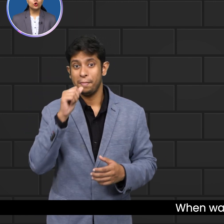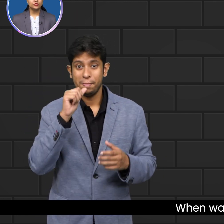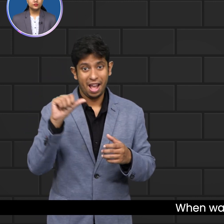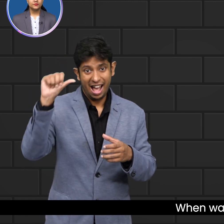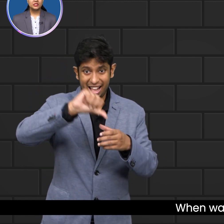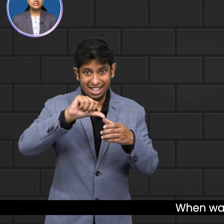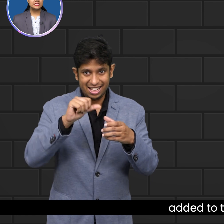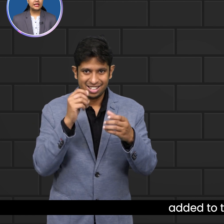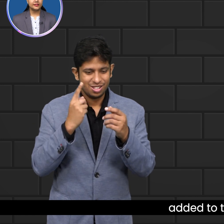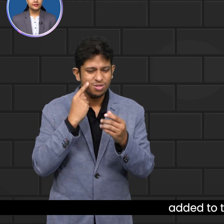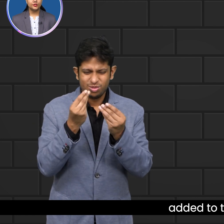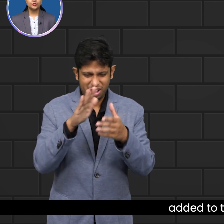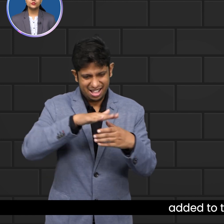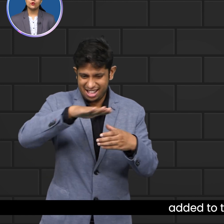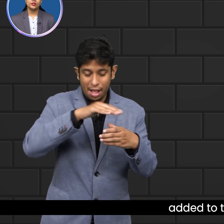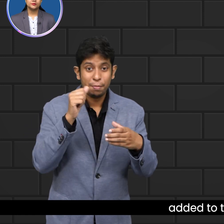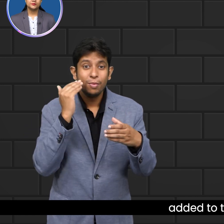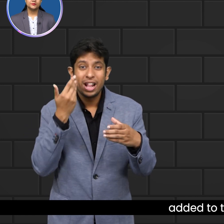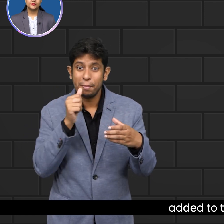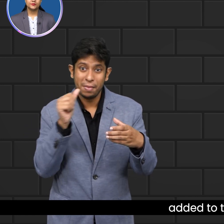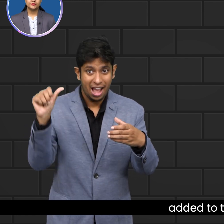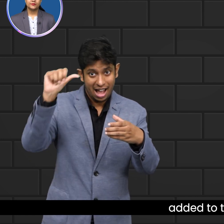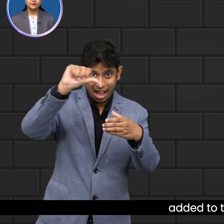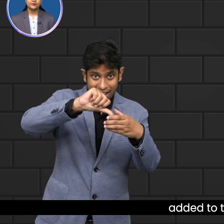When water is added to the soil,